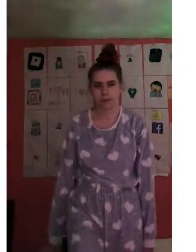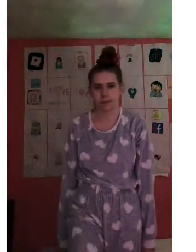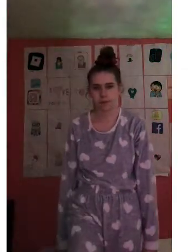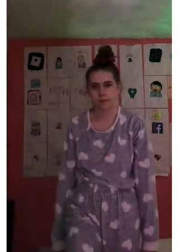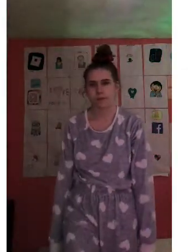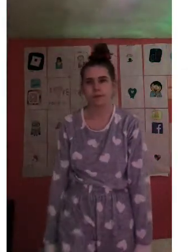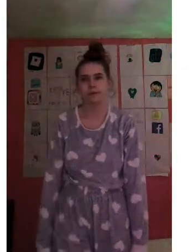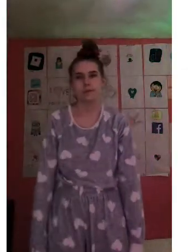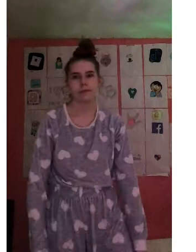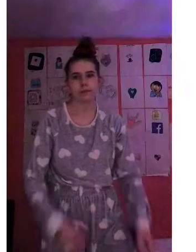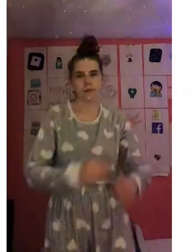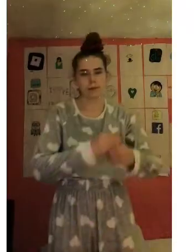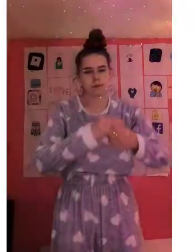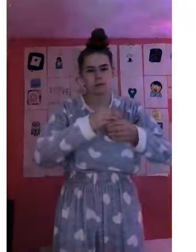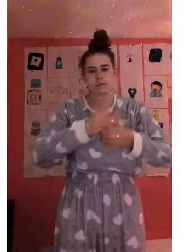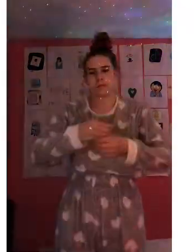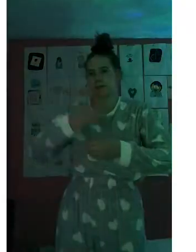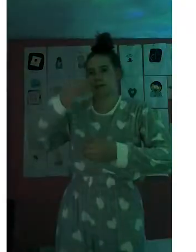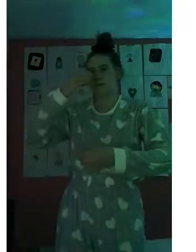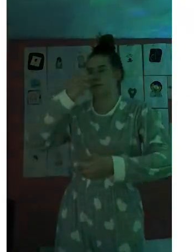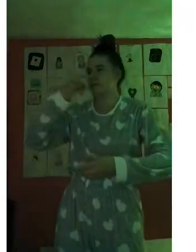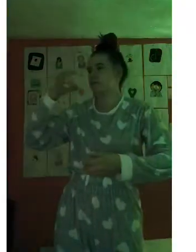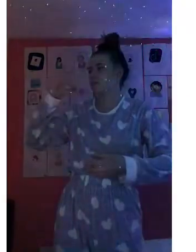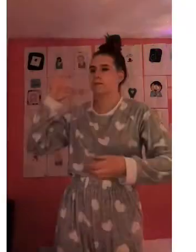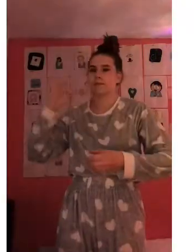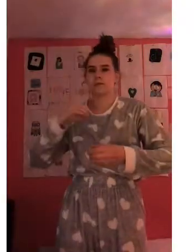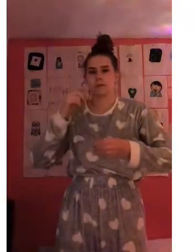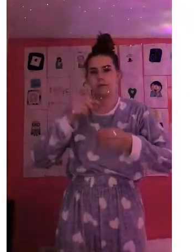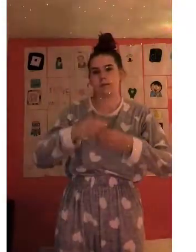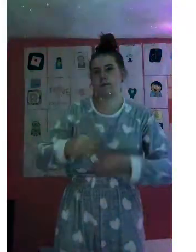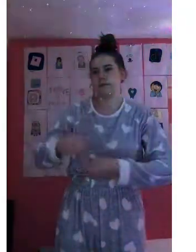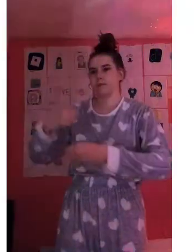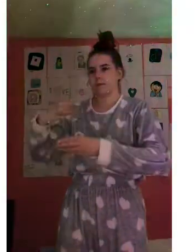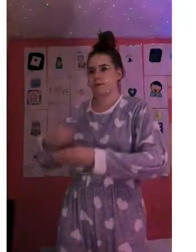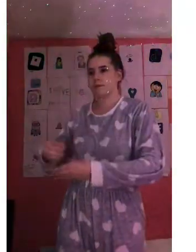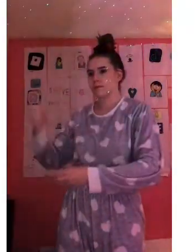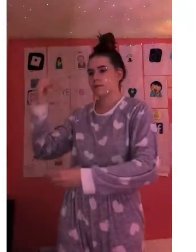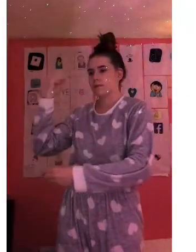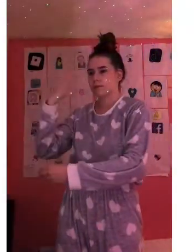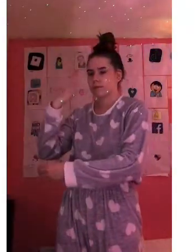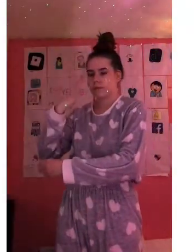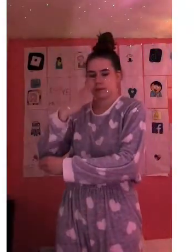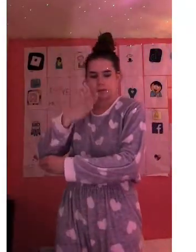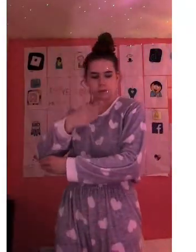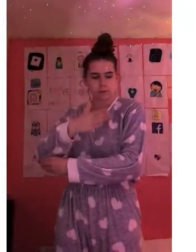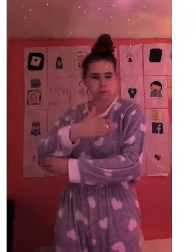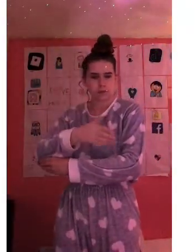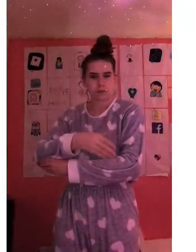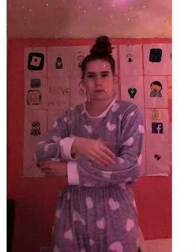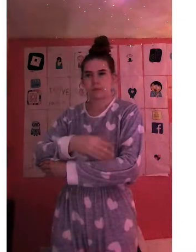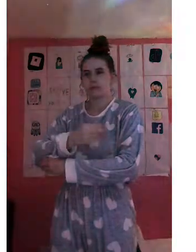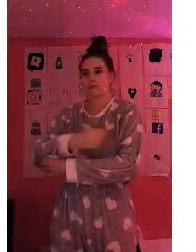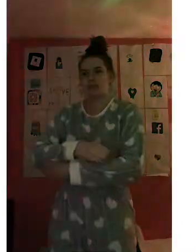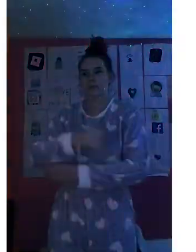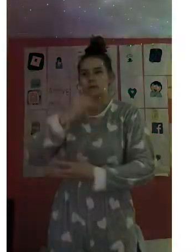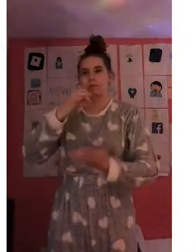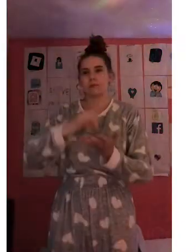I took the supermarket flowers from the windowsill I threw the day all